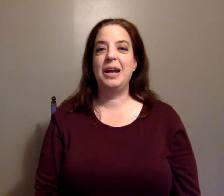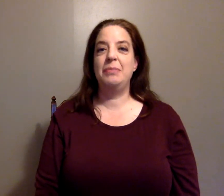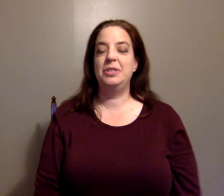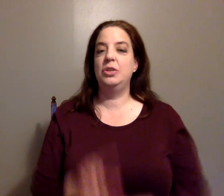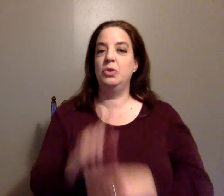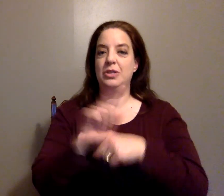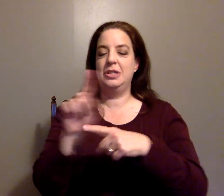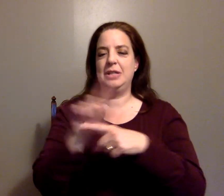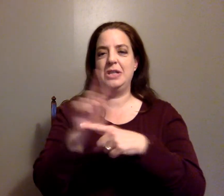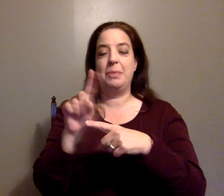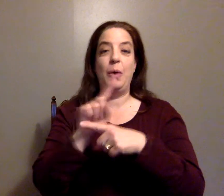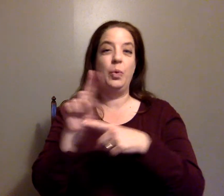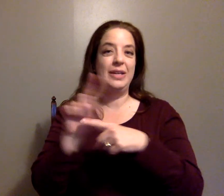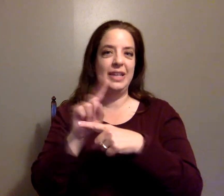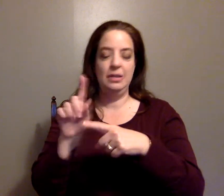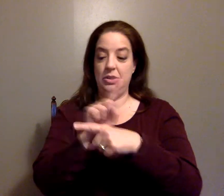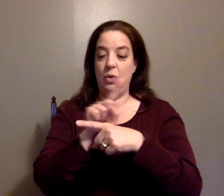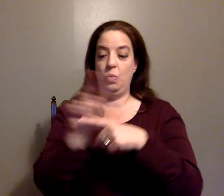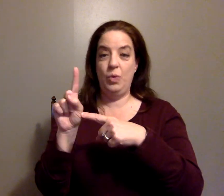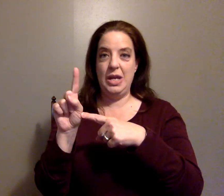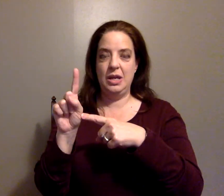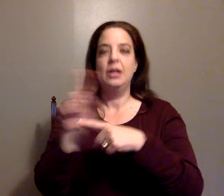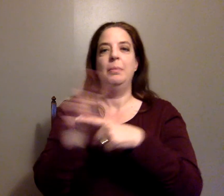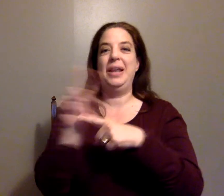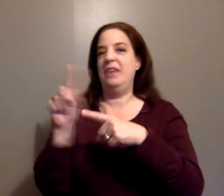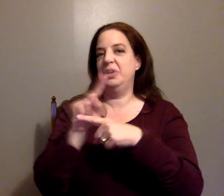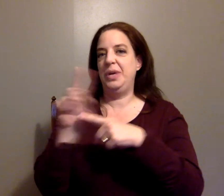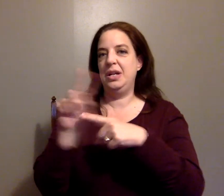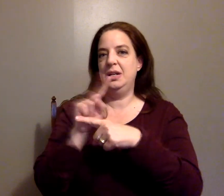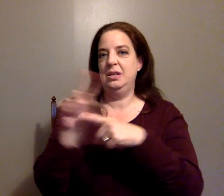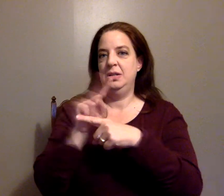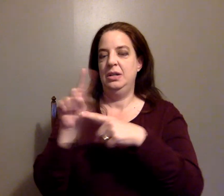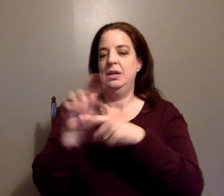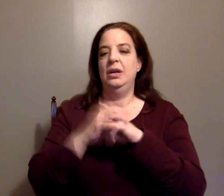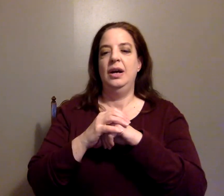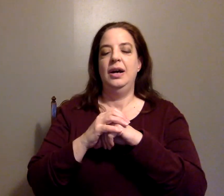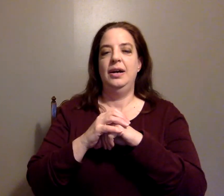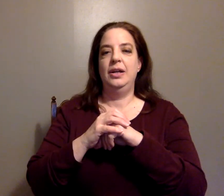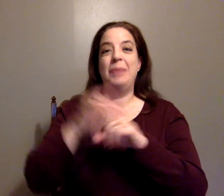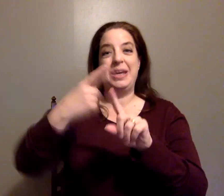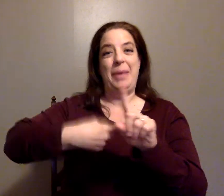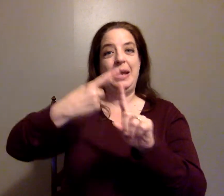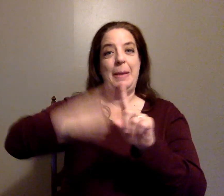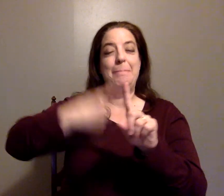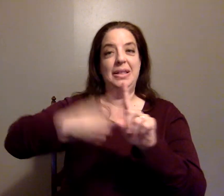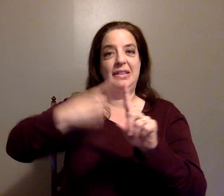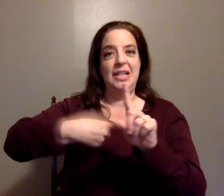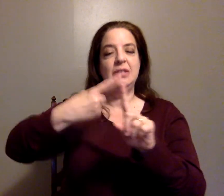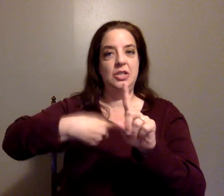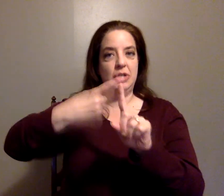Sometimes they talk about weekly, so week, but every week. You might get paid monthly. Teachers get